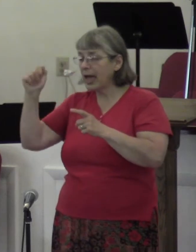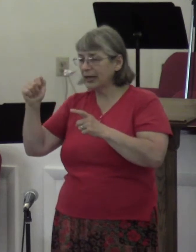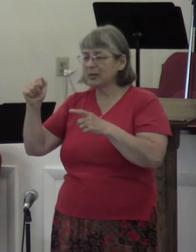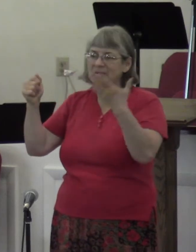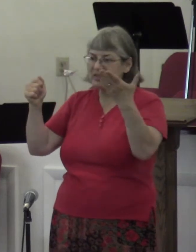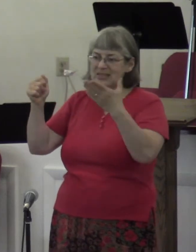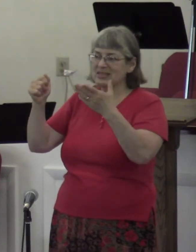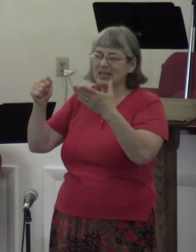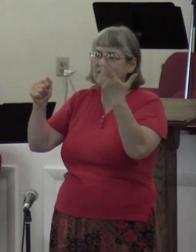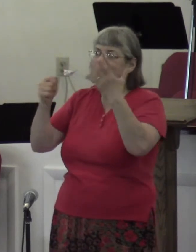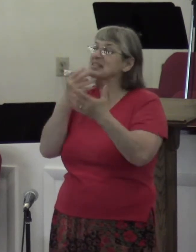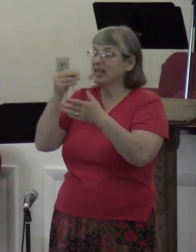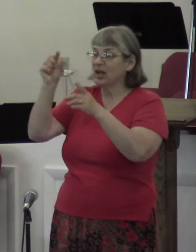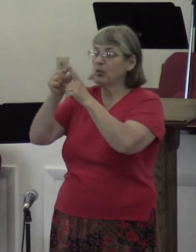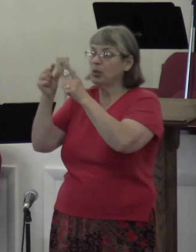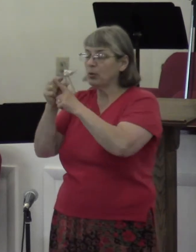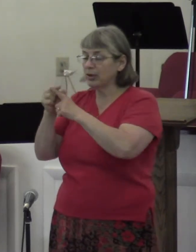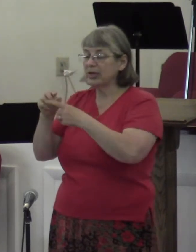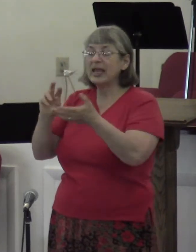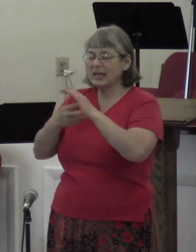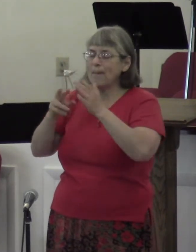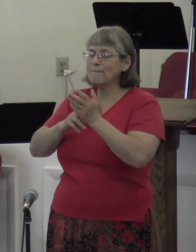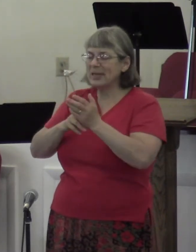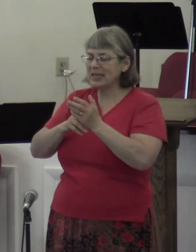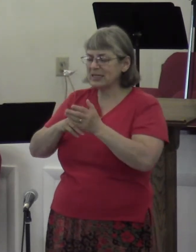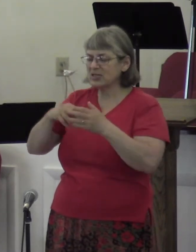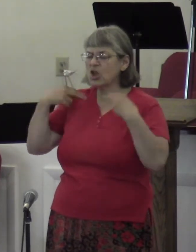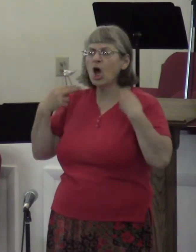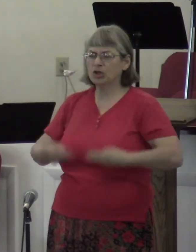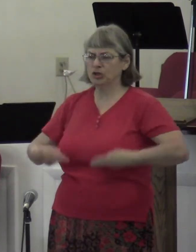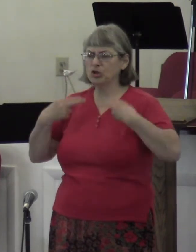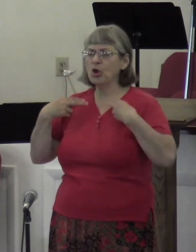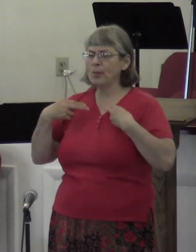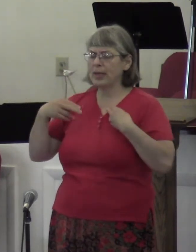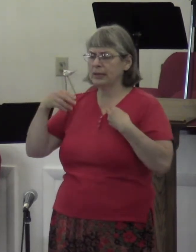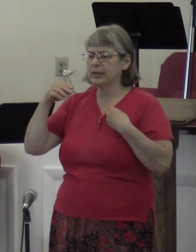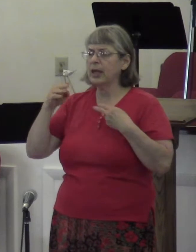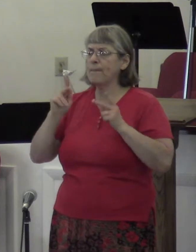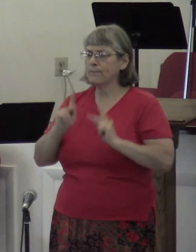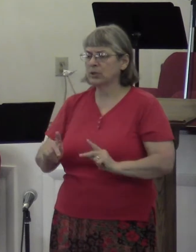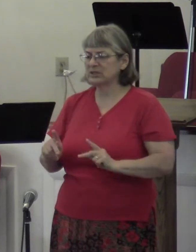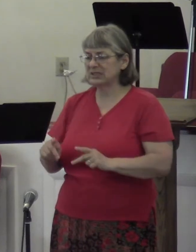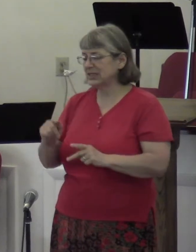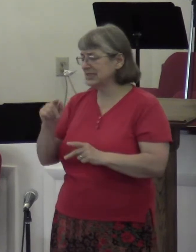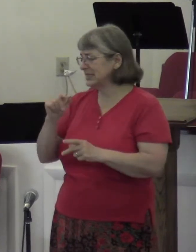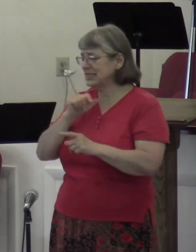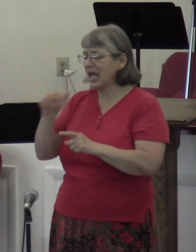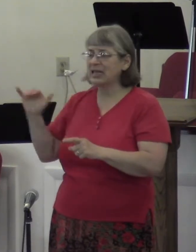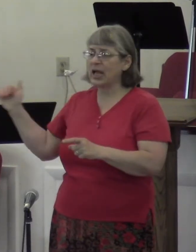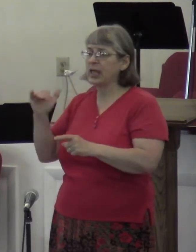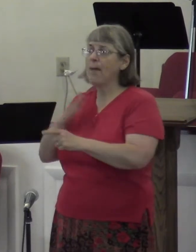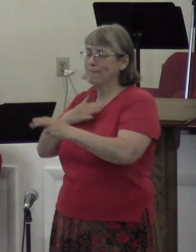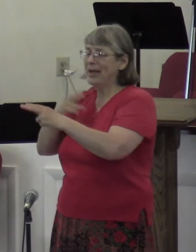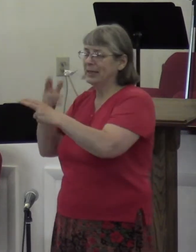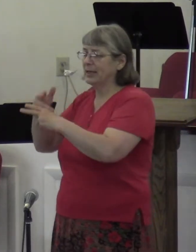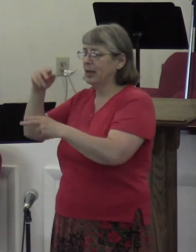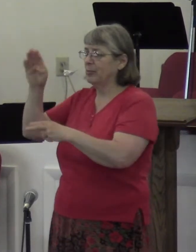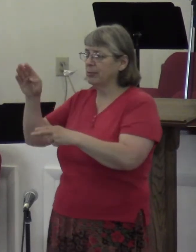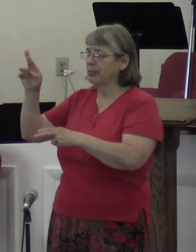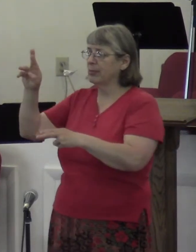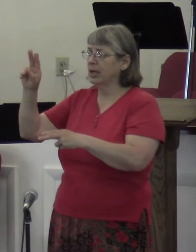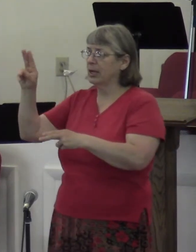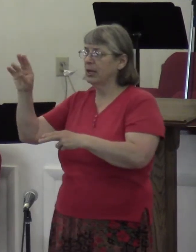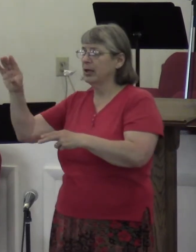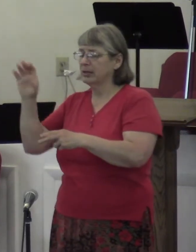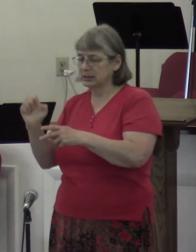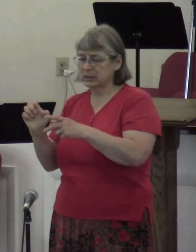means human, human being. So it's not a name like Bruce. Adam is not a